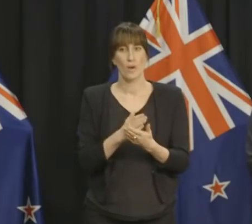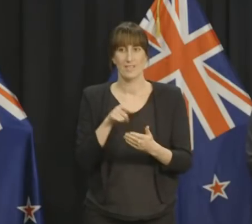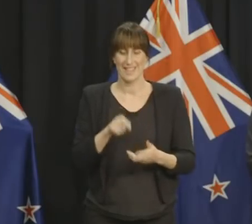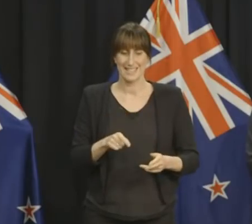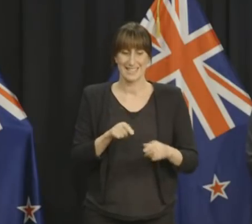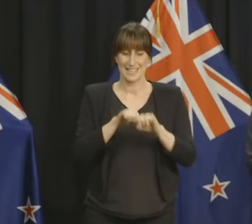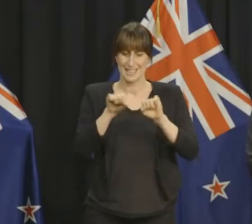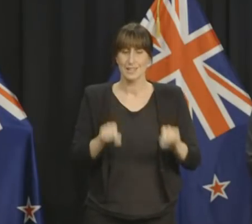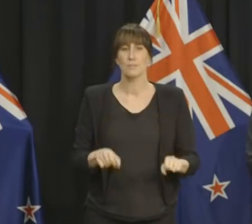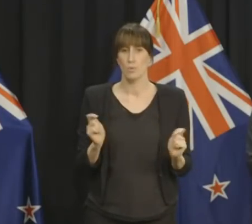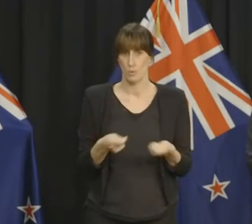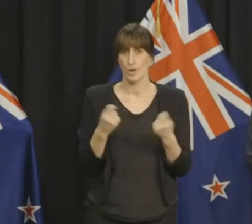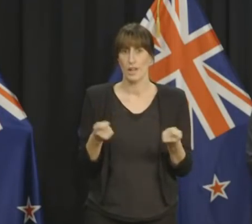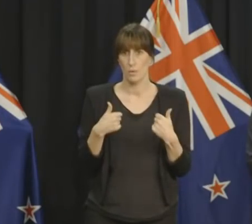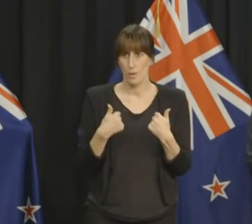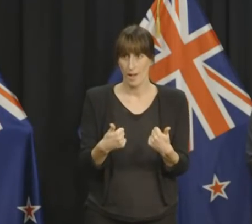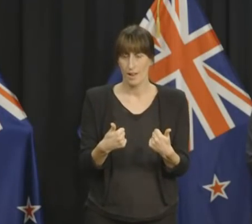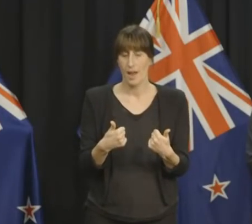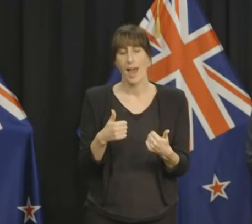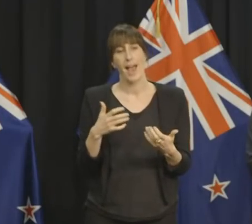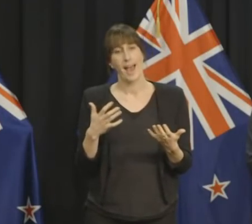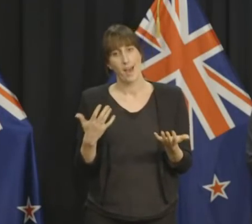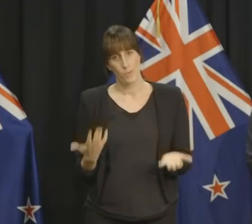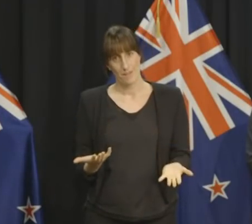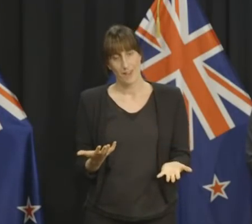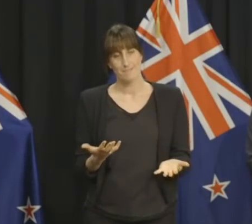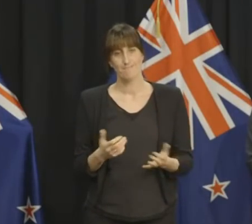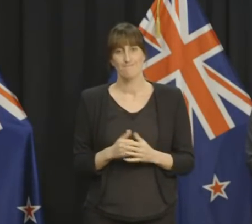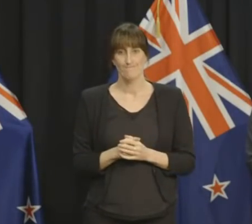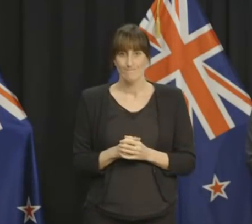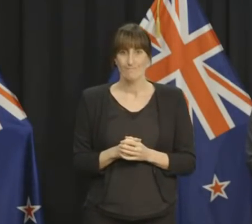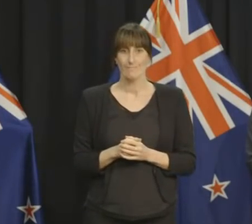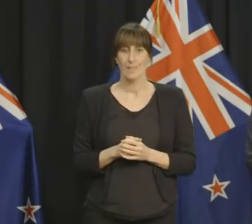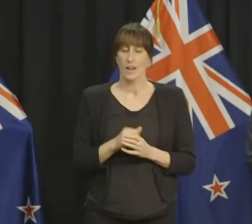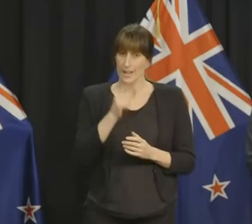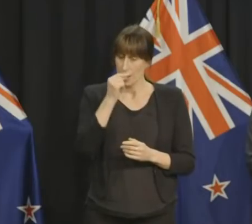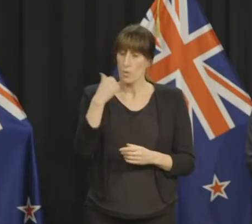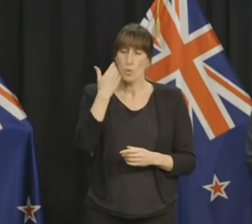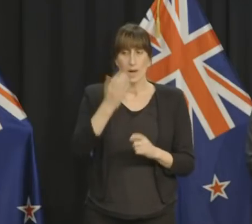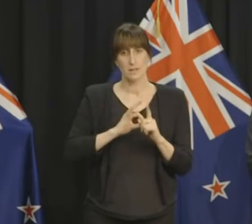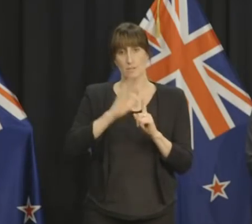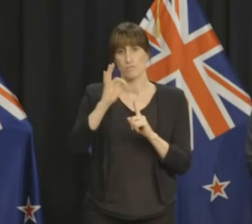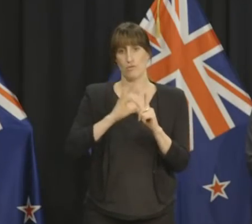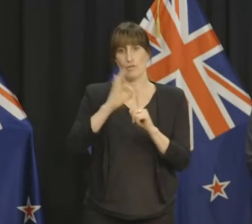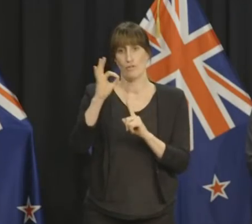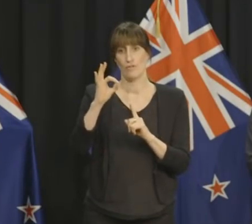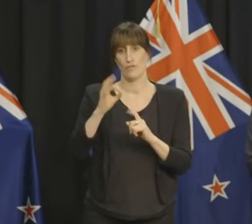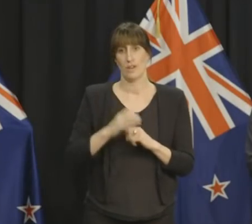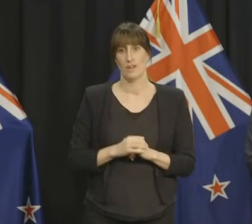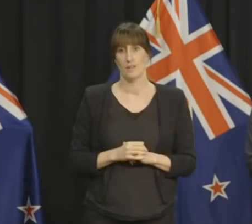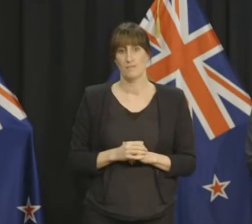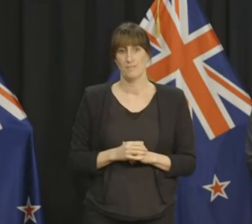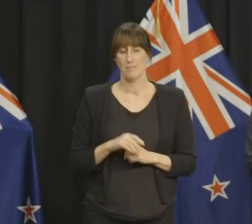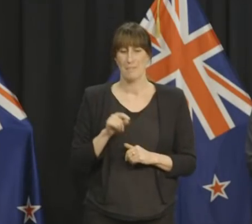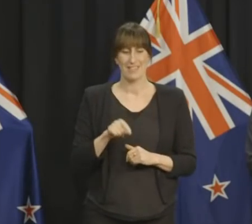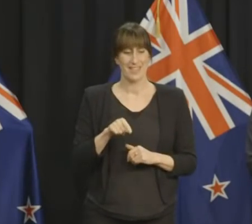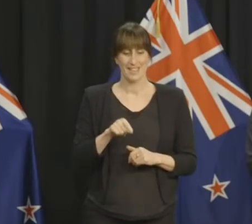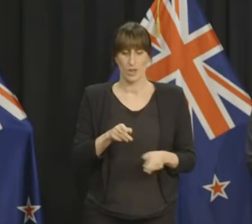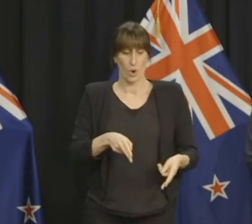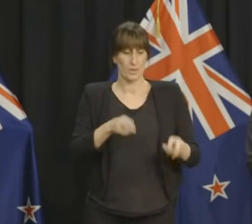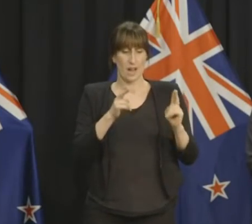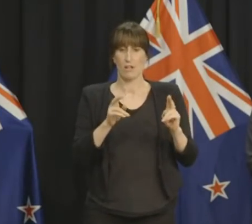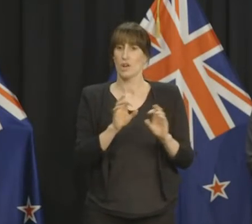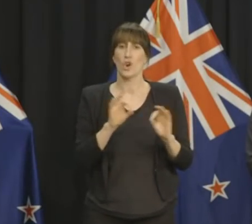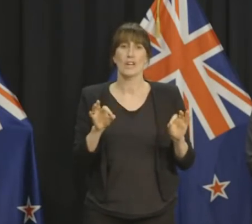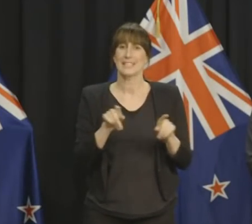work are working. However, as we've seen, we can always continue to do better. But fundamentally, these aren't prisons or